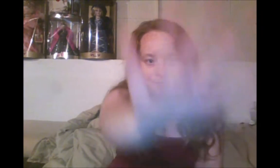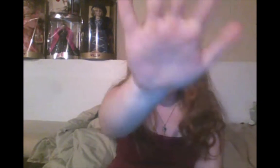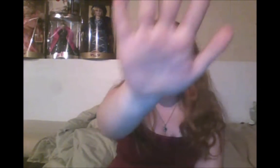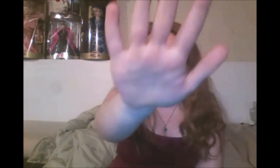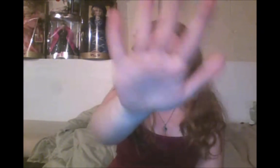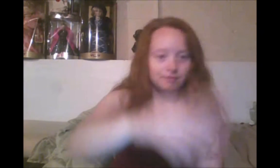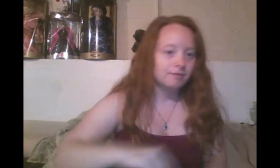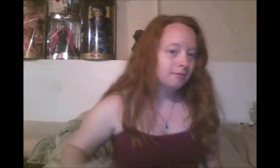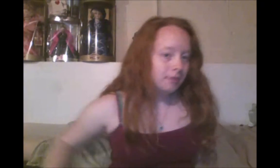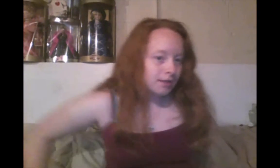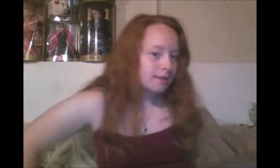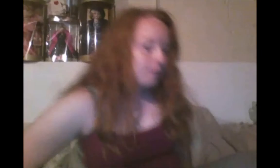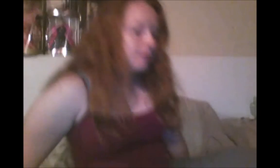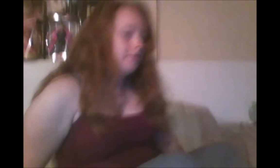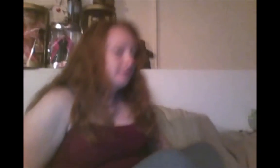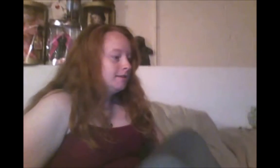Elephant. Turn sideways because